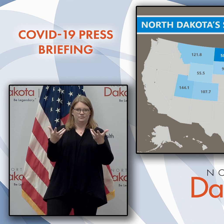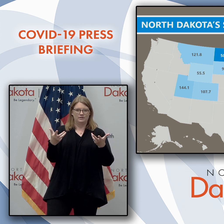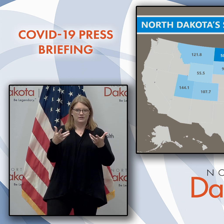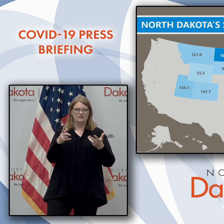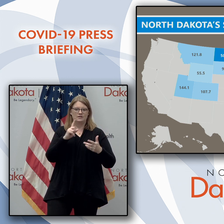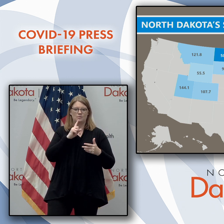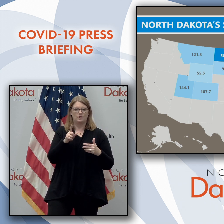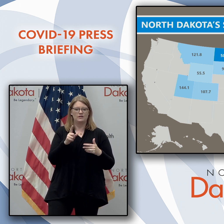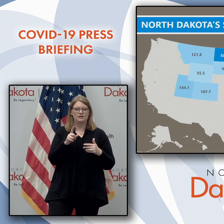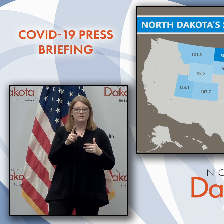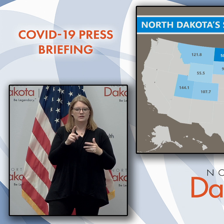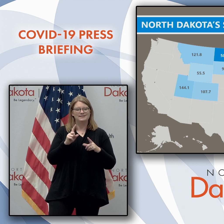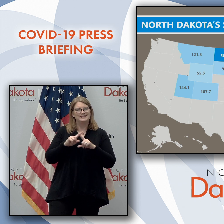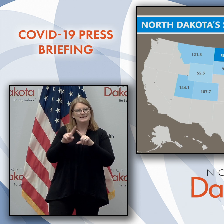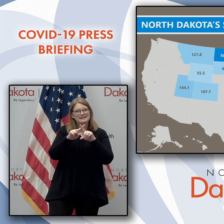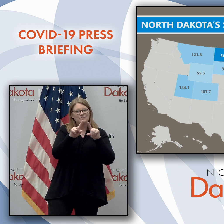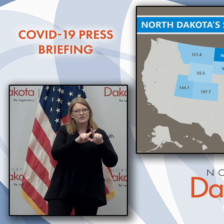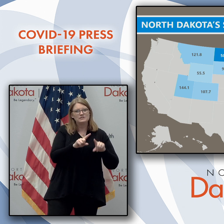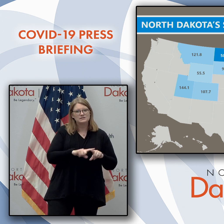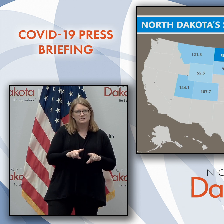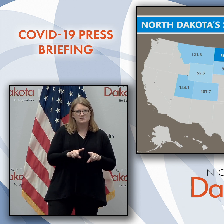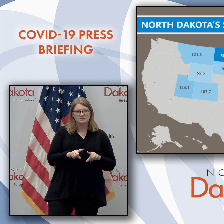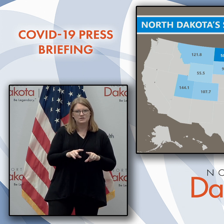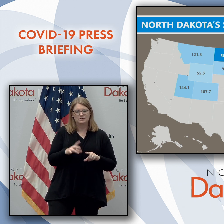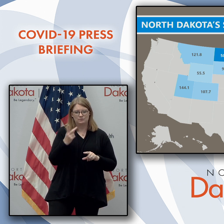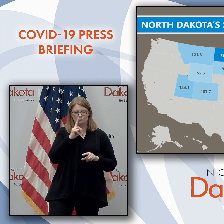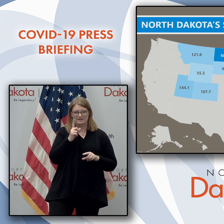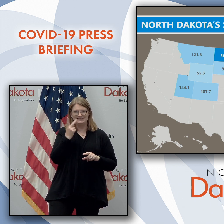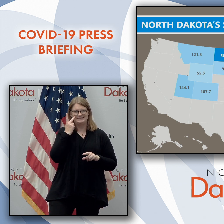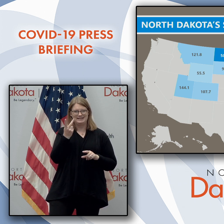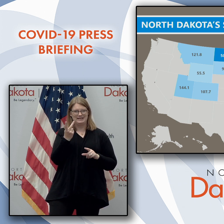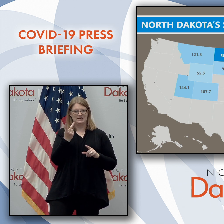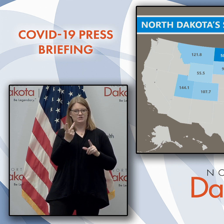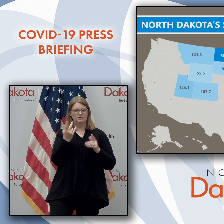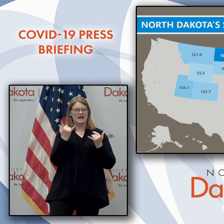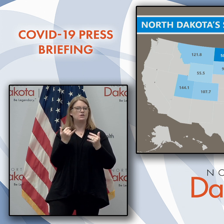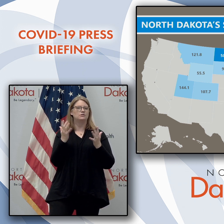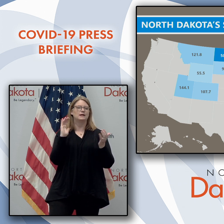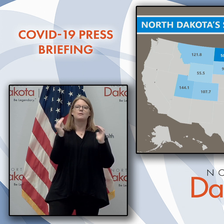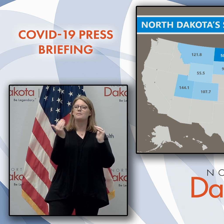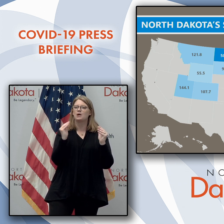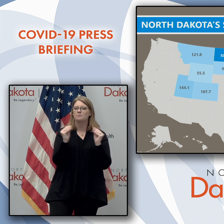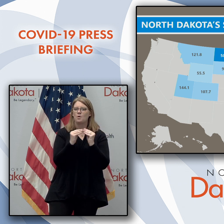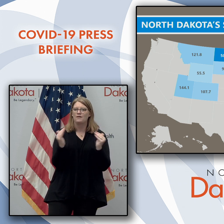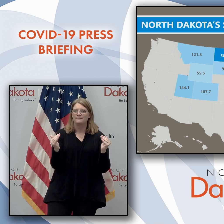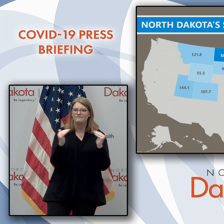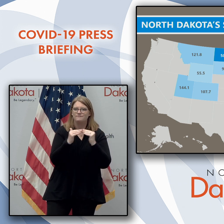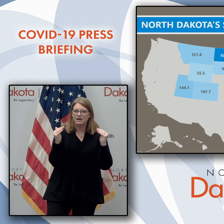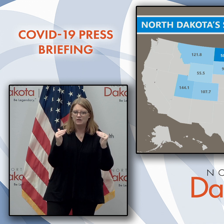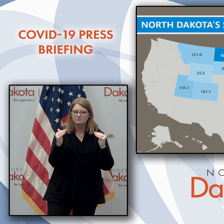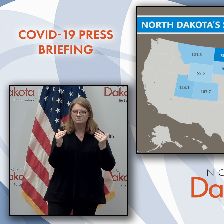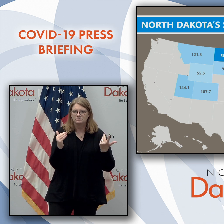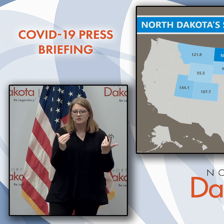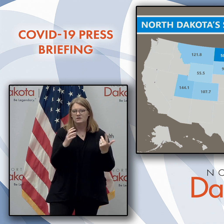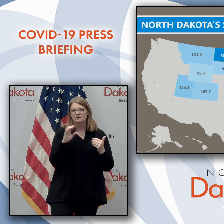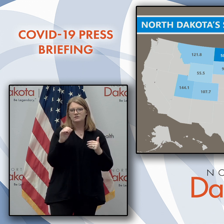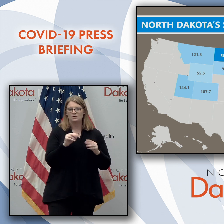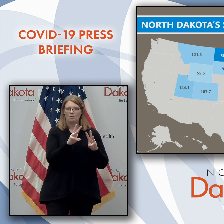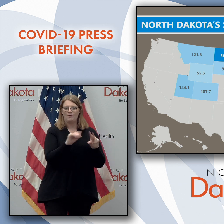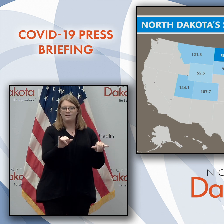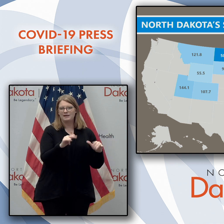the population differences to give you an accurate compare, because obviously all of these states, with the exception of Wyoming, have more population.